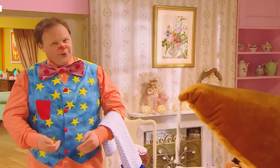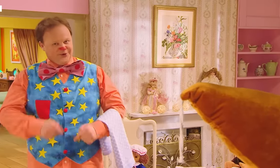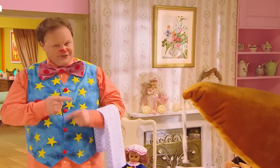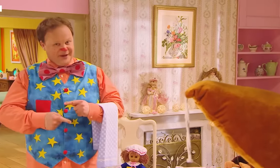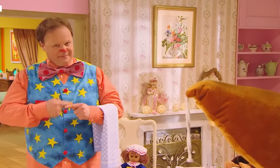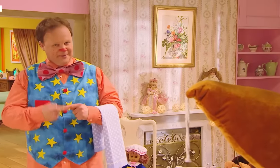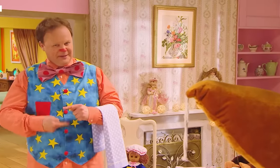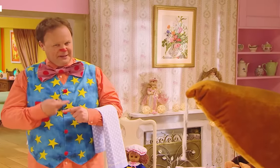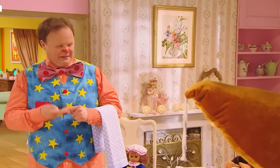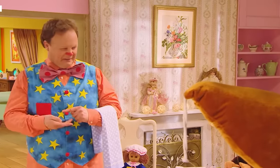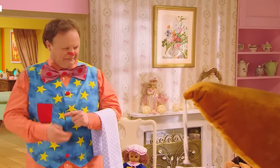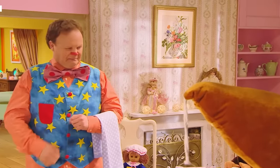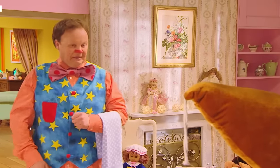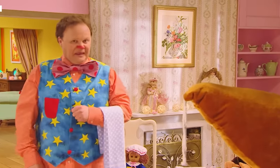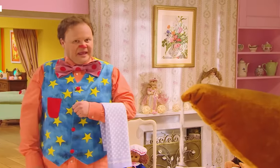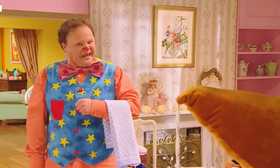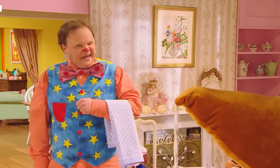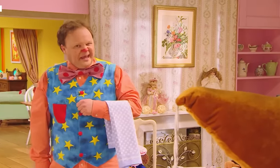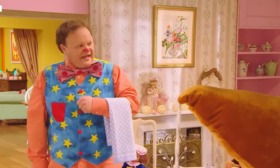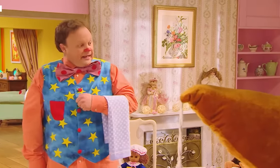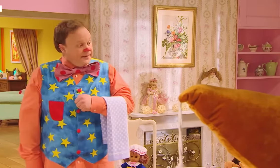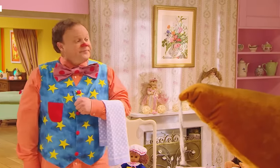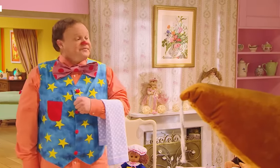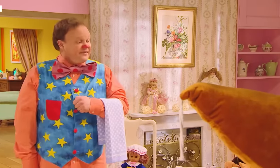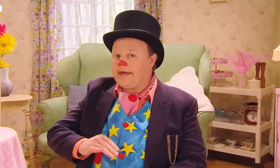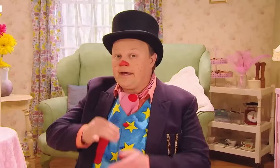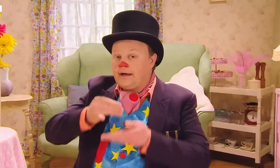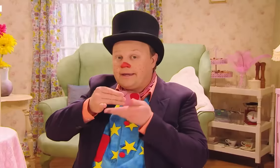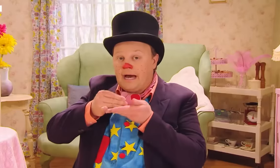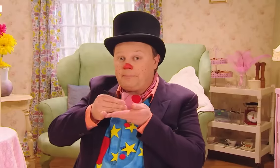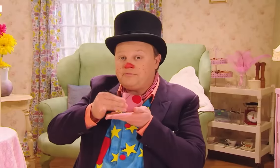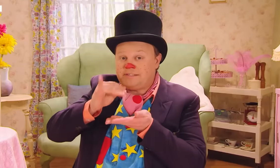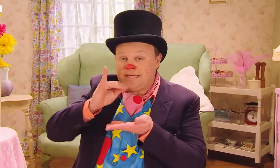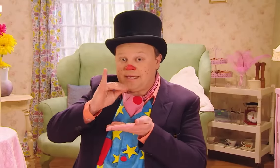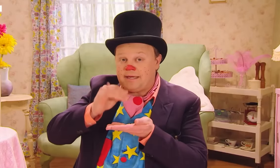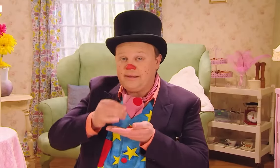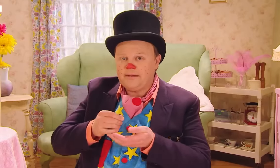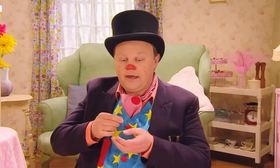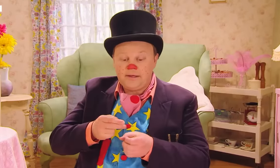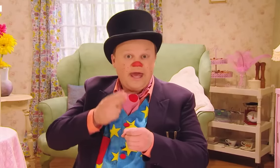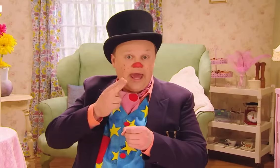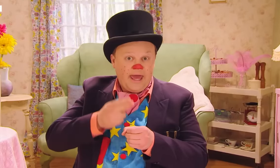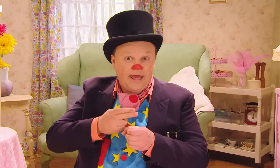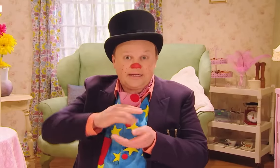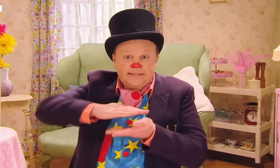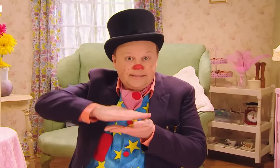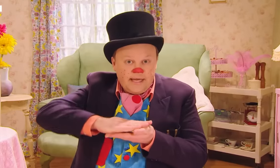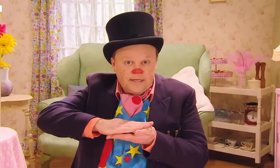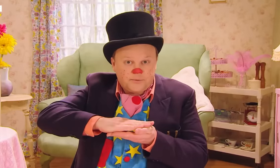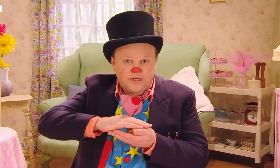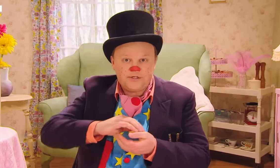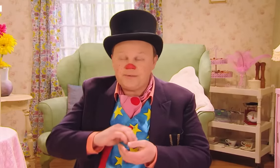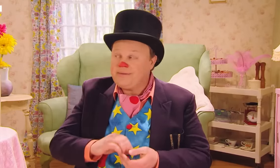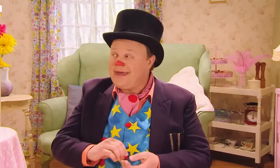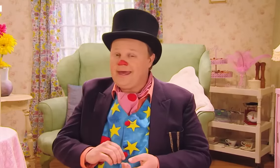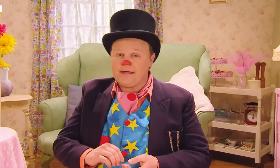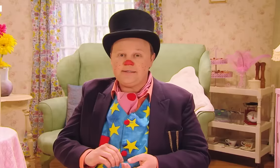Lord Tumble. Yes, I'd like a cup of tea, an egg sandwich, and